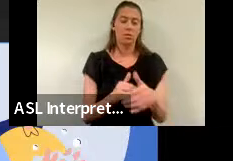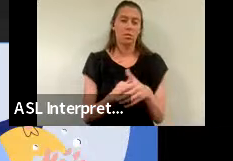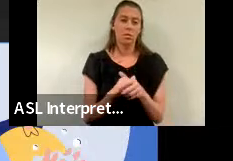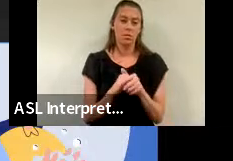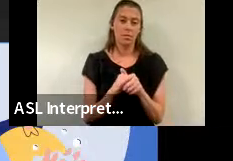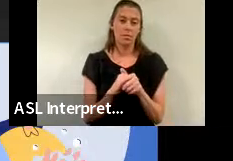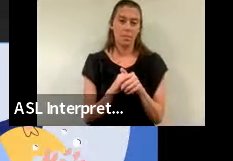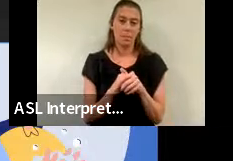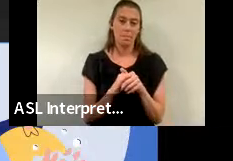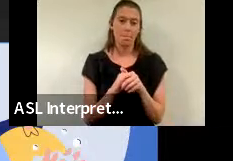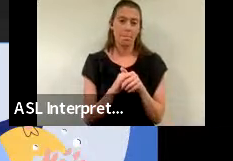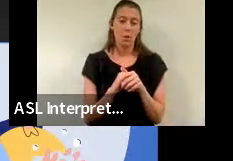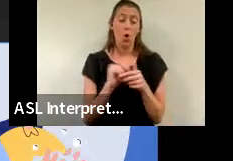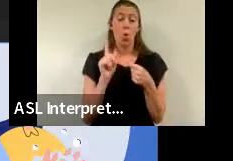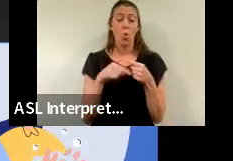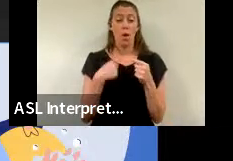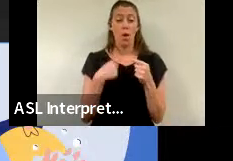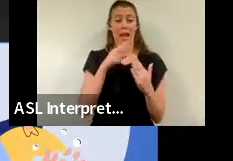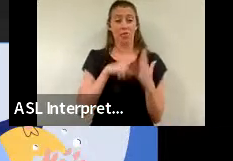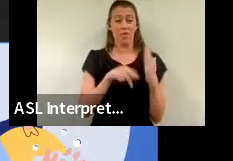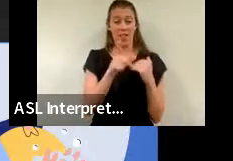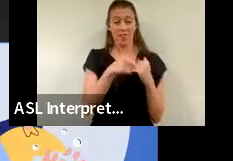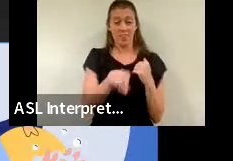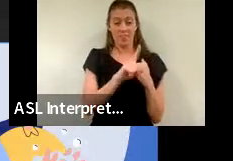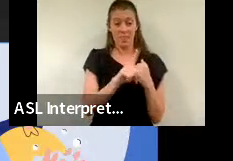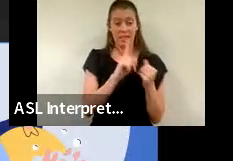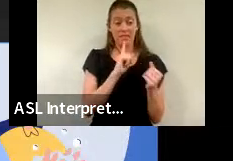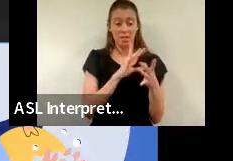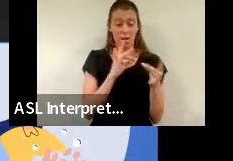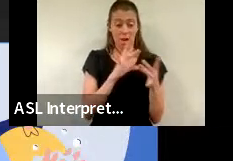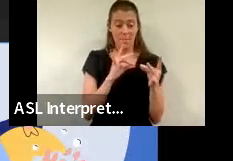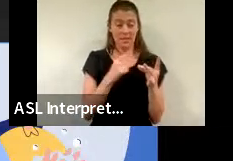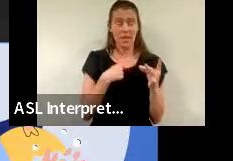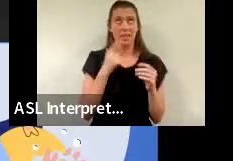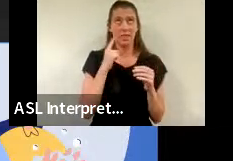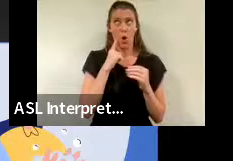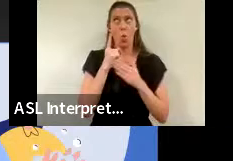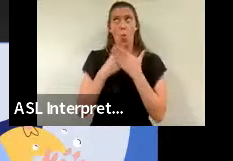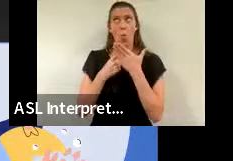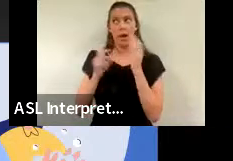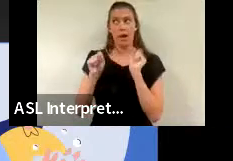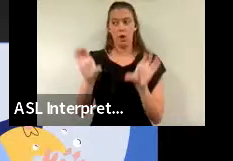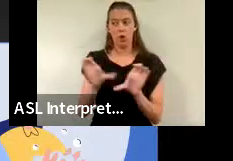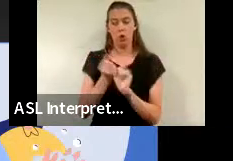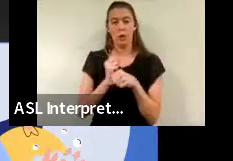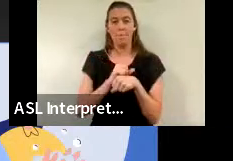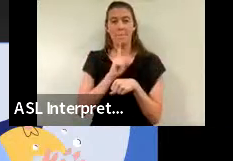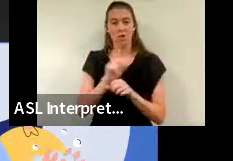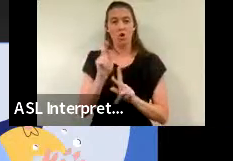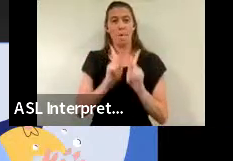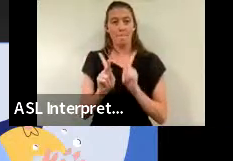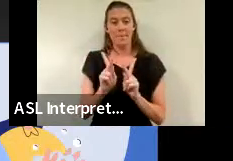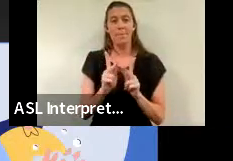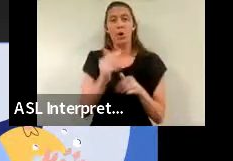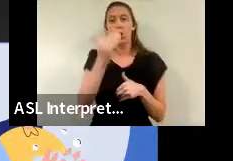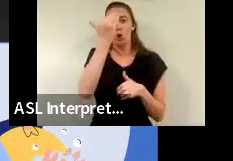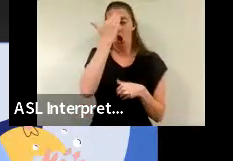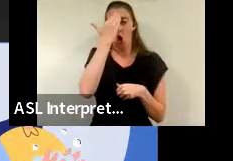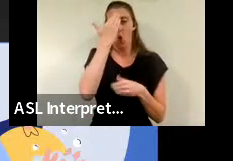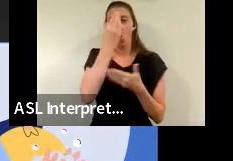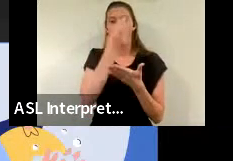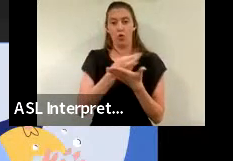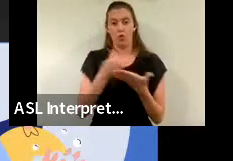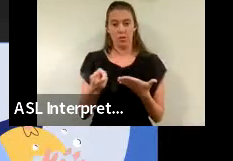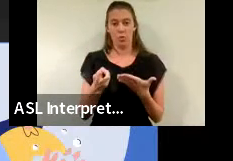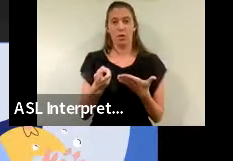need to do more to ensure that people know about the resource, to know that they can request the resource, and to know that we will that we have the